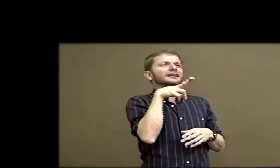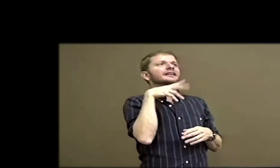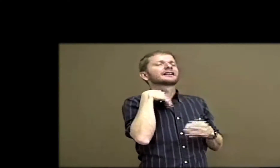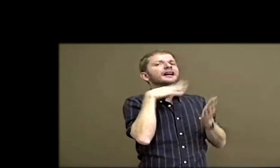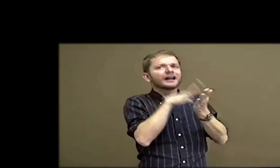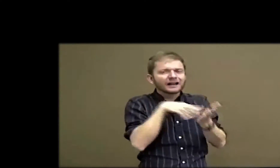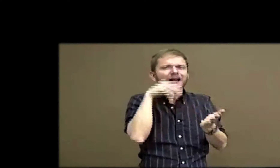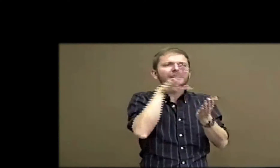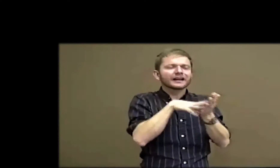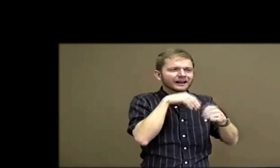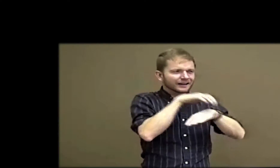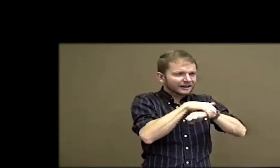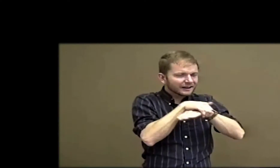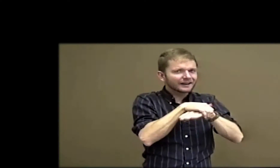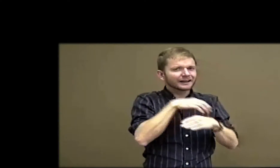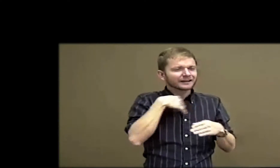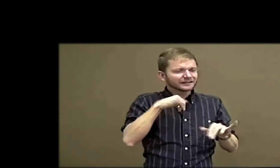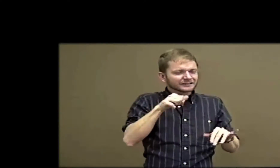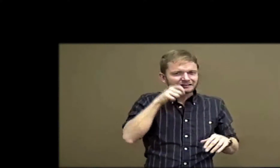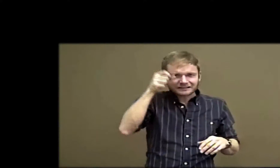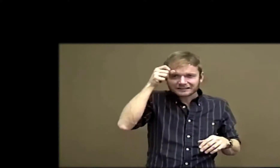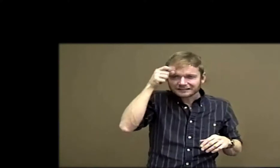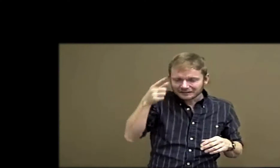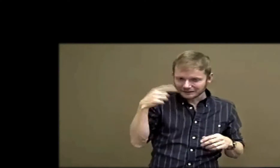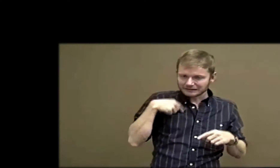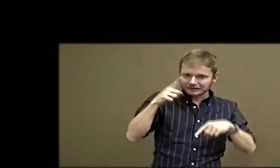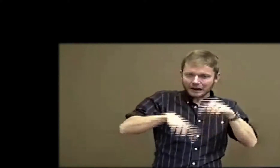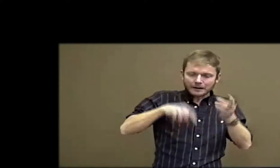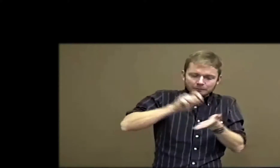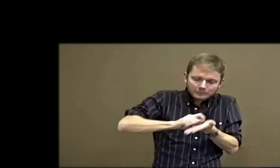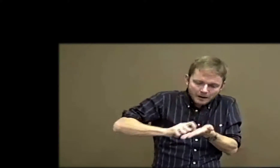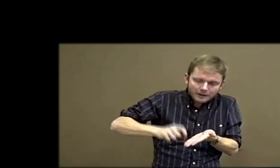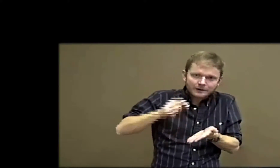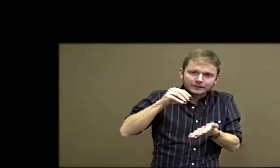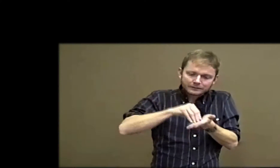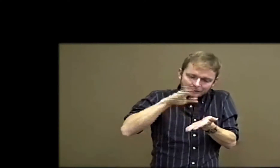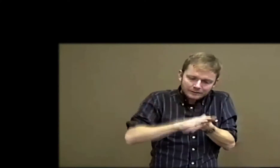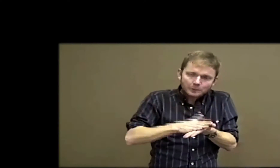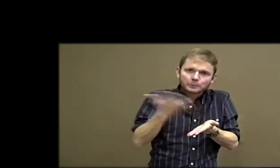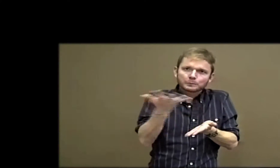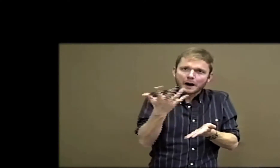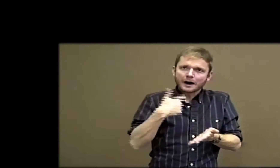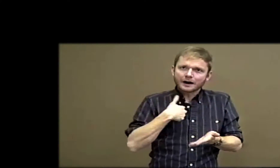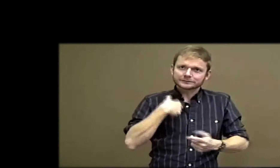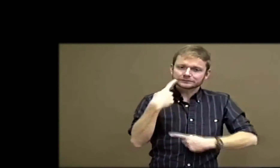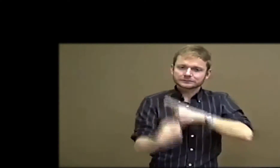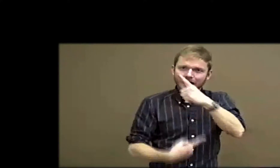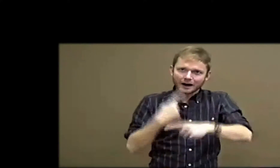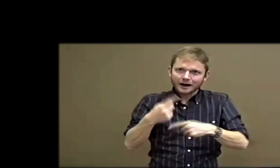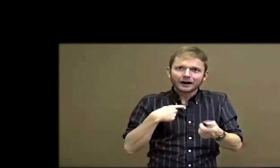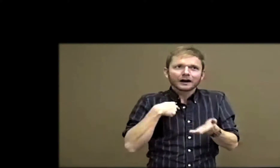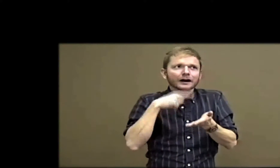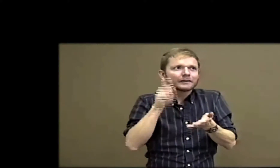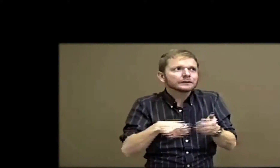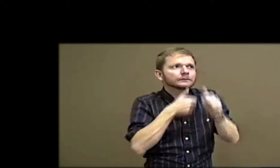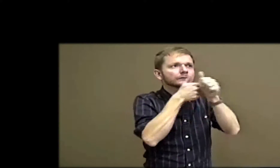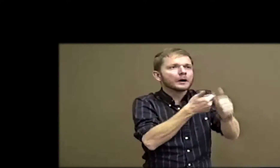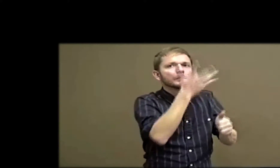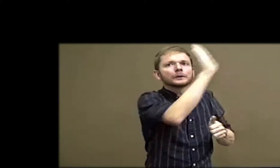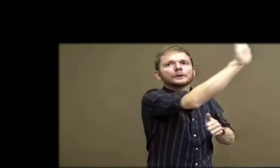I can't write word for word what I sign, being that it is 2 different languages. I need to follow along with what the teacher was writing on the board, even though it looked different than